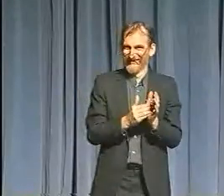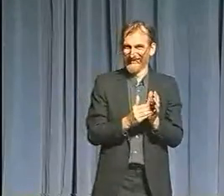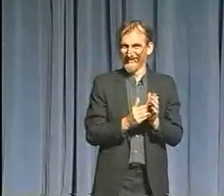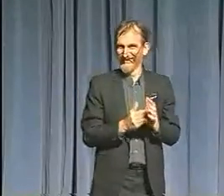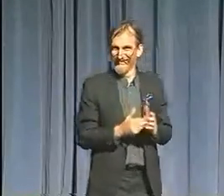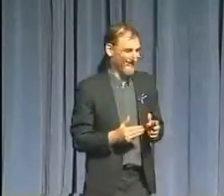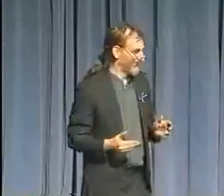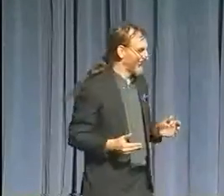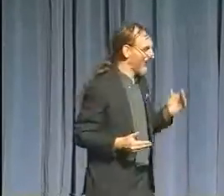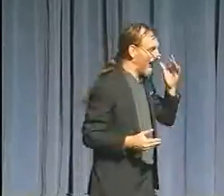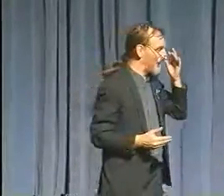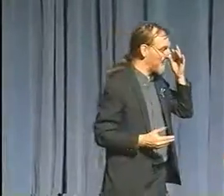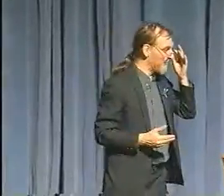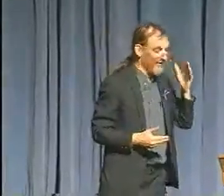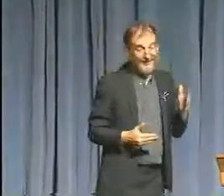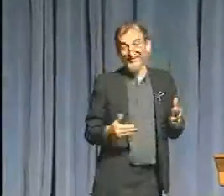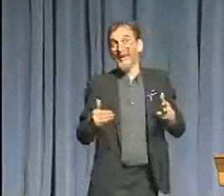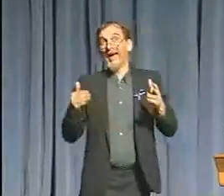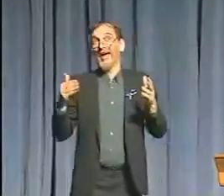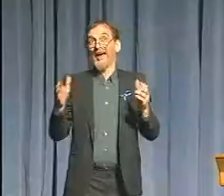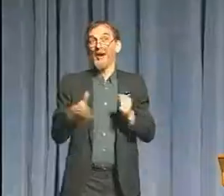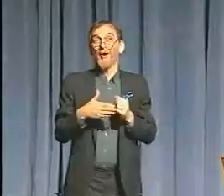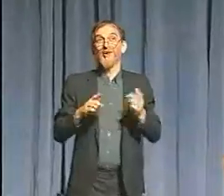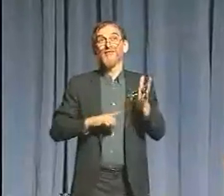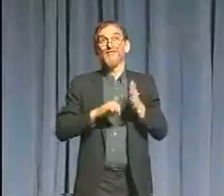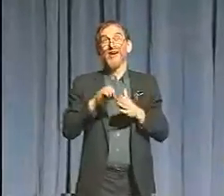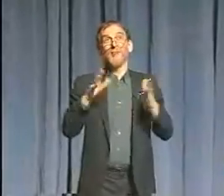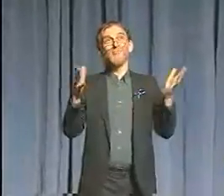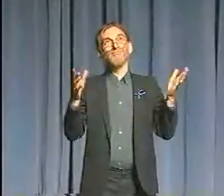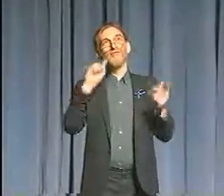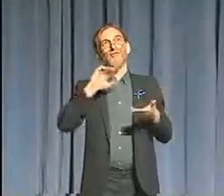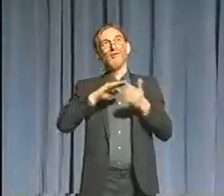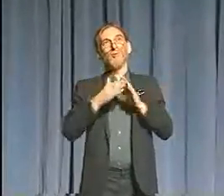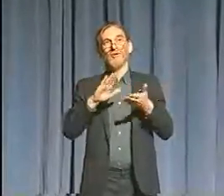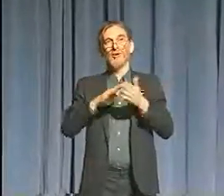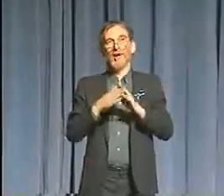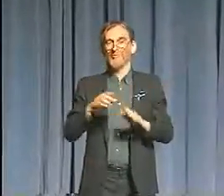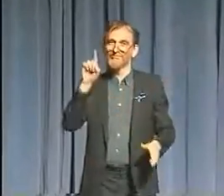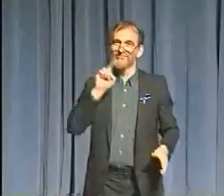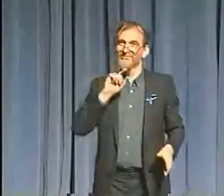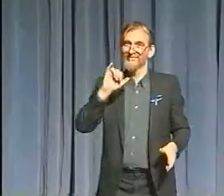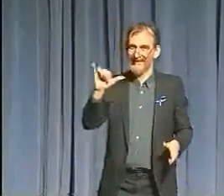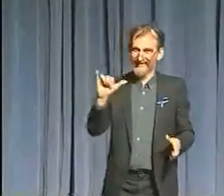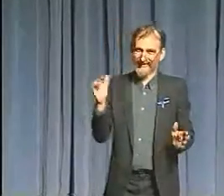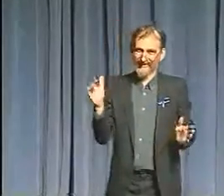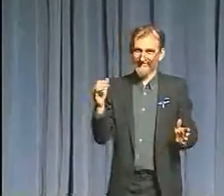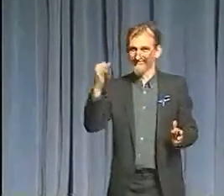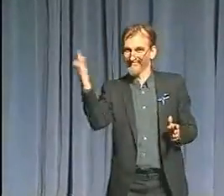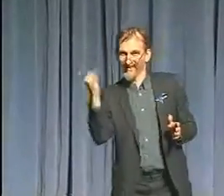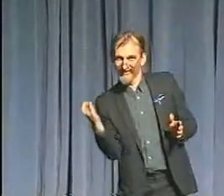orators who were meeting and discussing and sharing pride in their community.